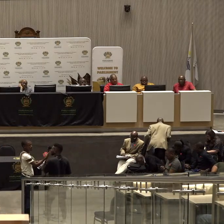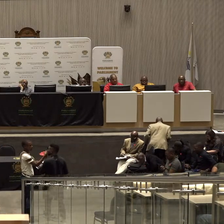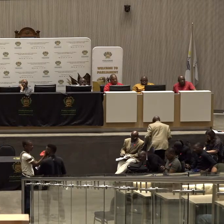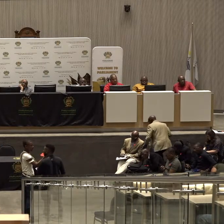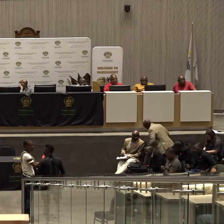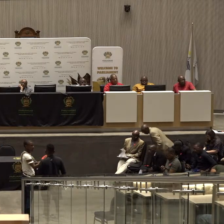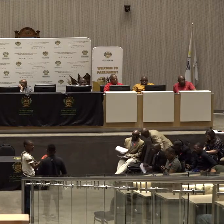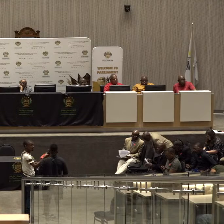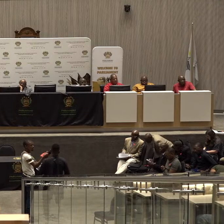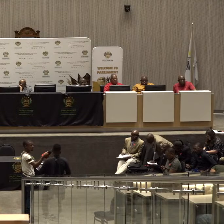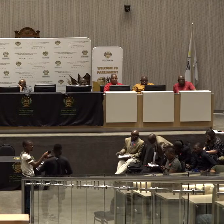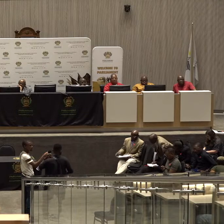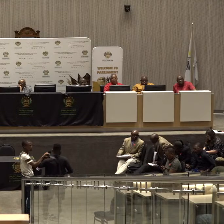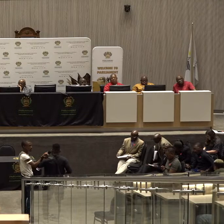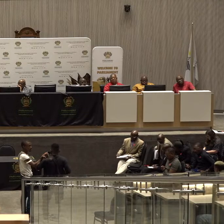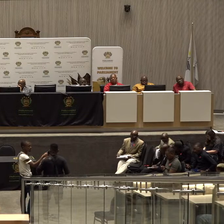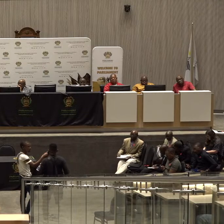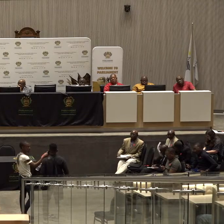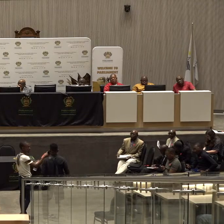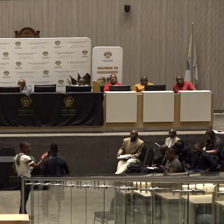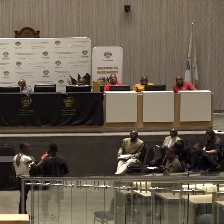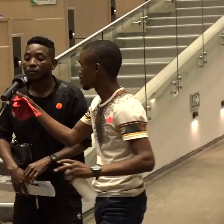thank you